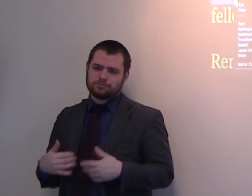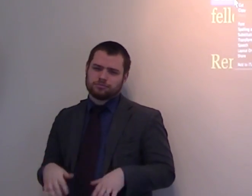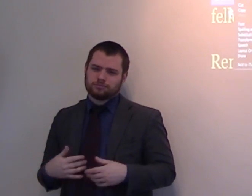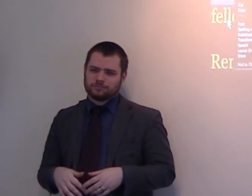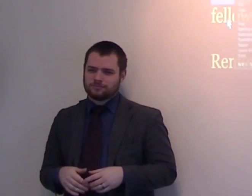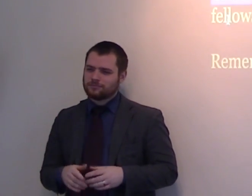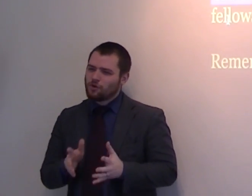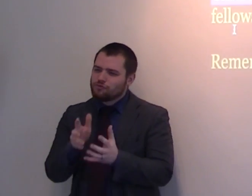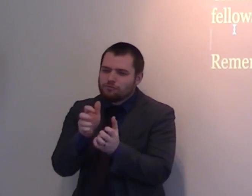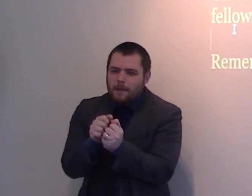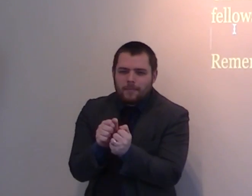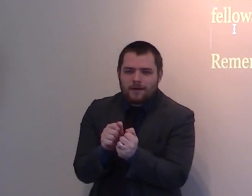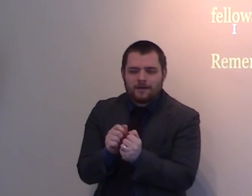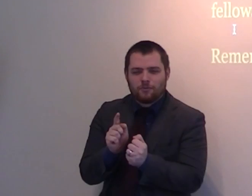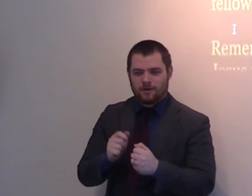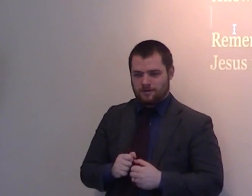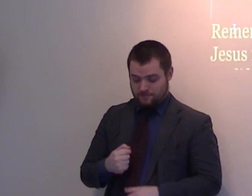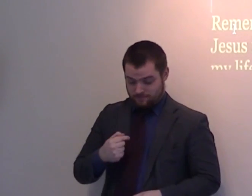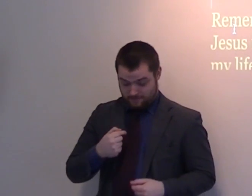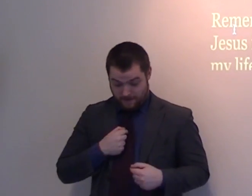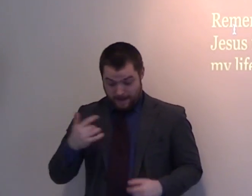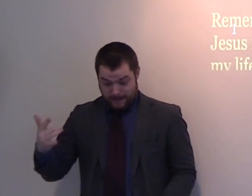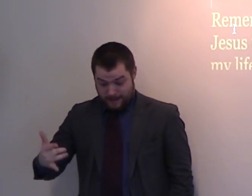Remember, I live for Christ.